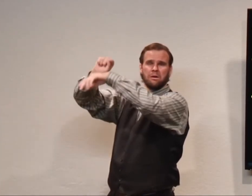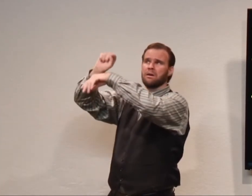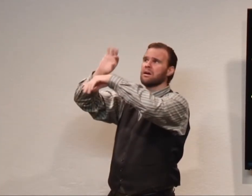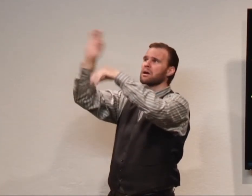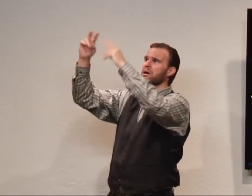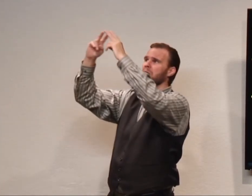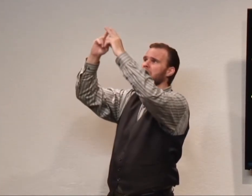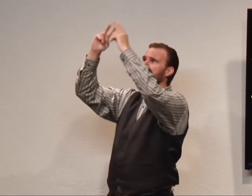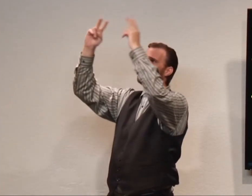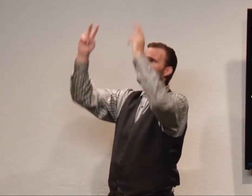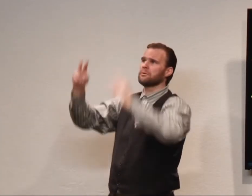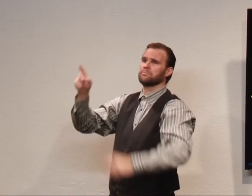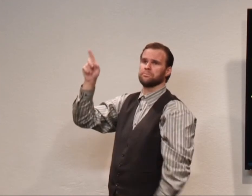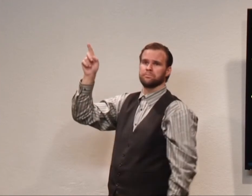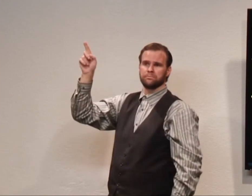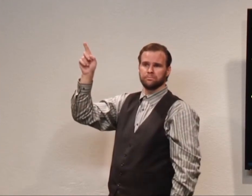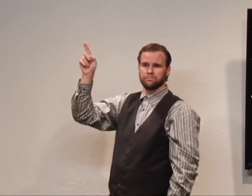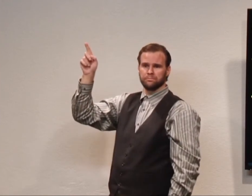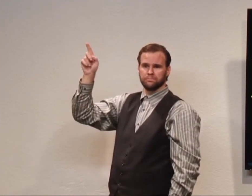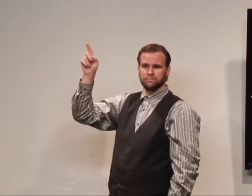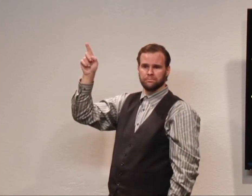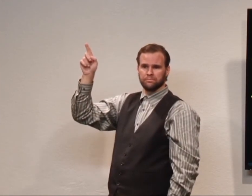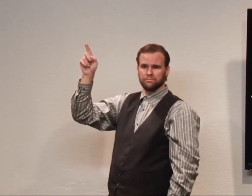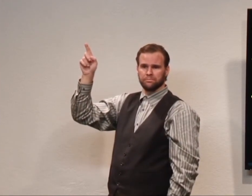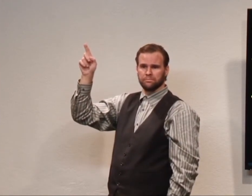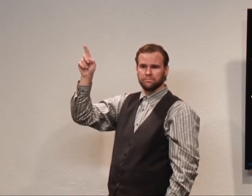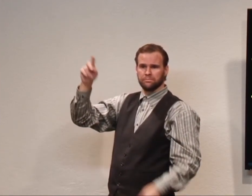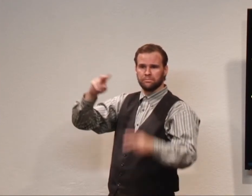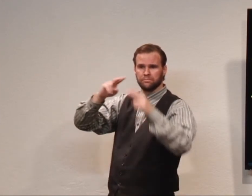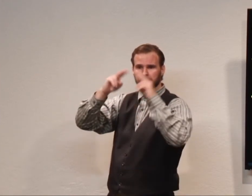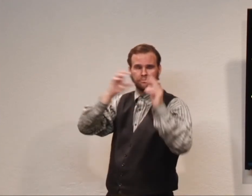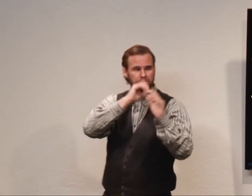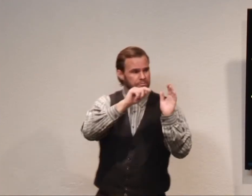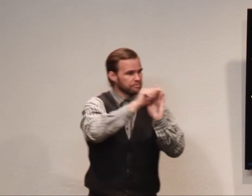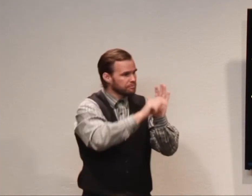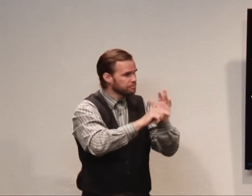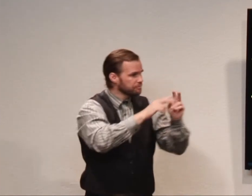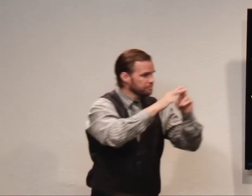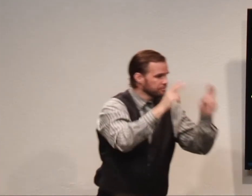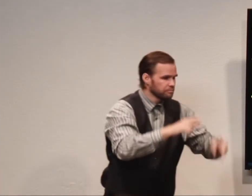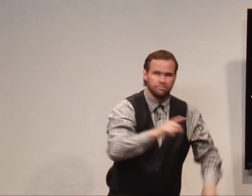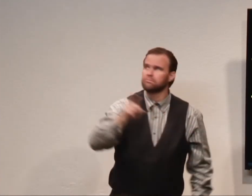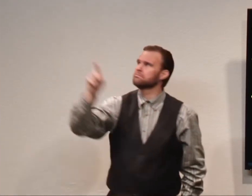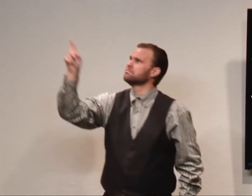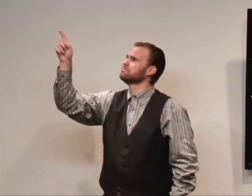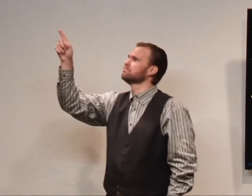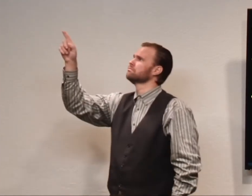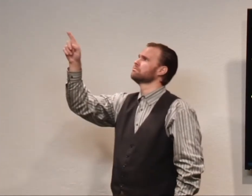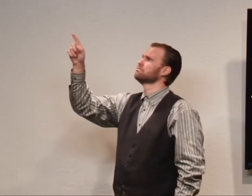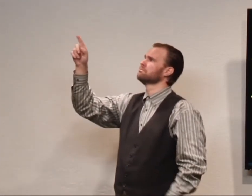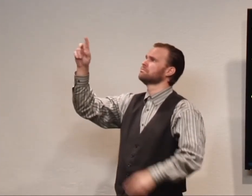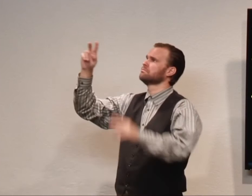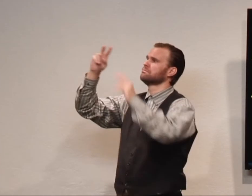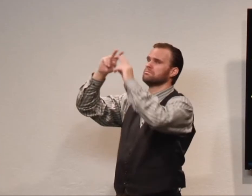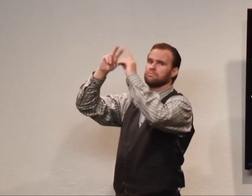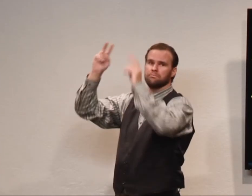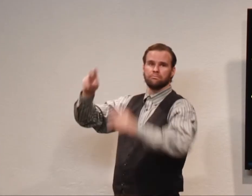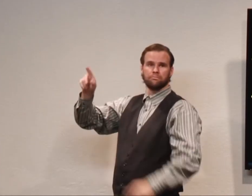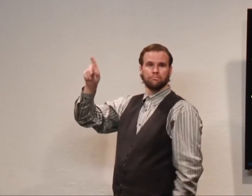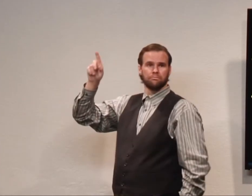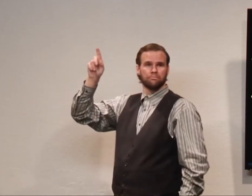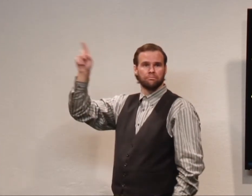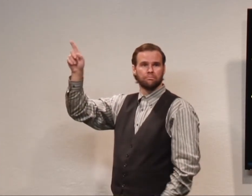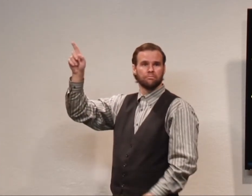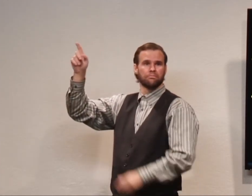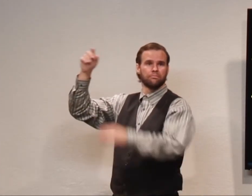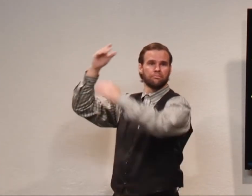Revelation chapter 21, verse 3. And I heard a loud voice from heaven saying, "Behold, the tabernacle of God is with men,